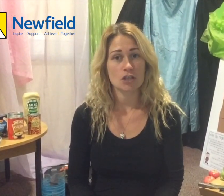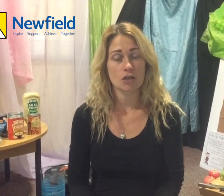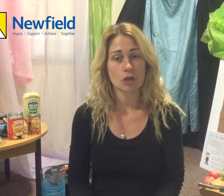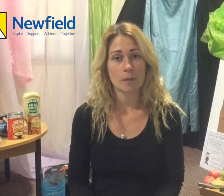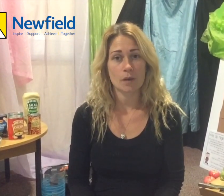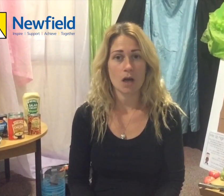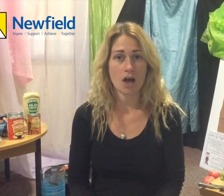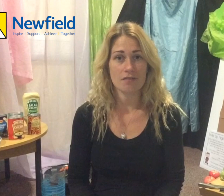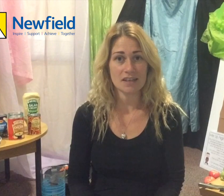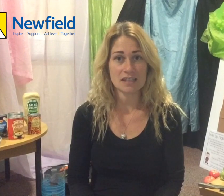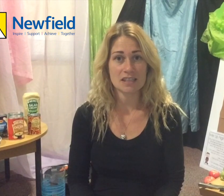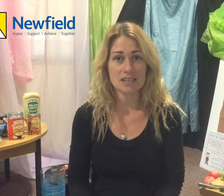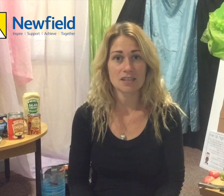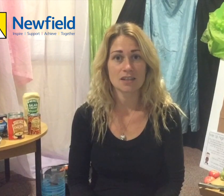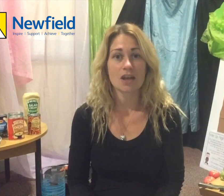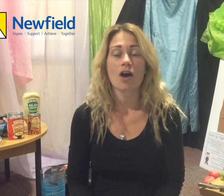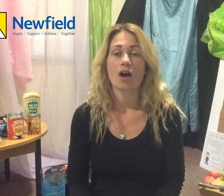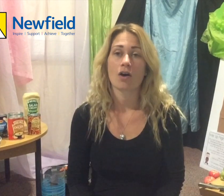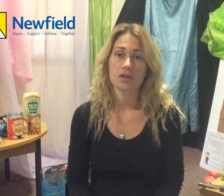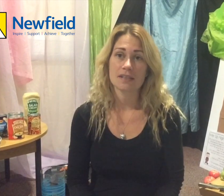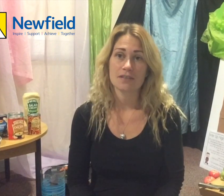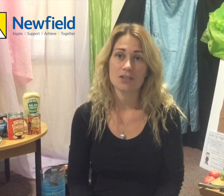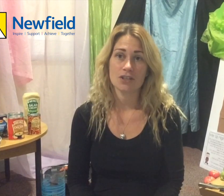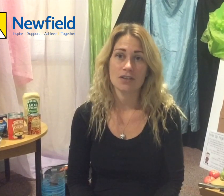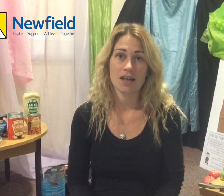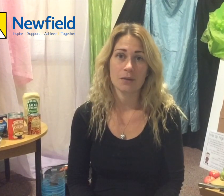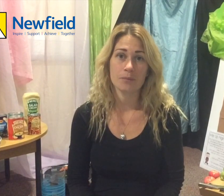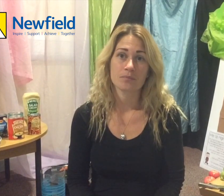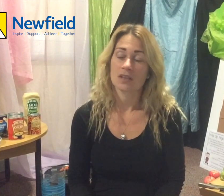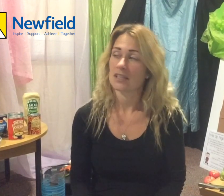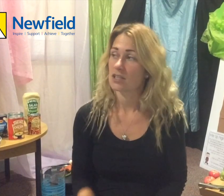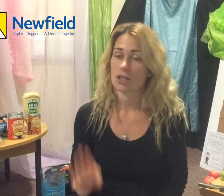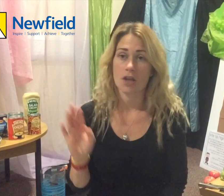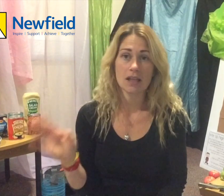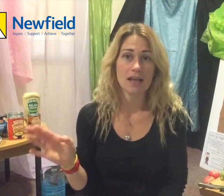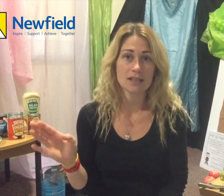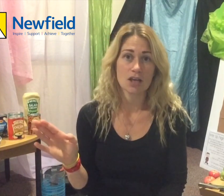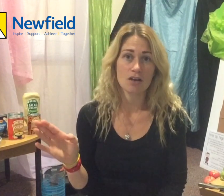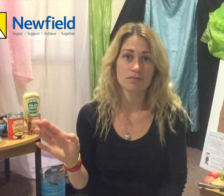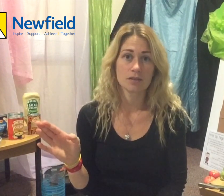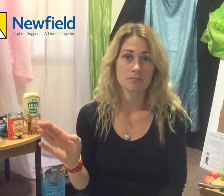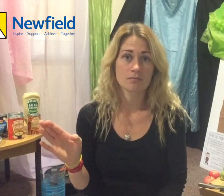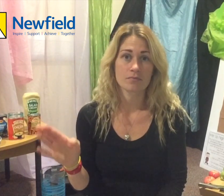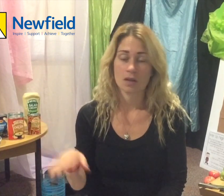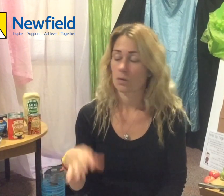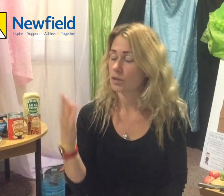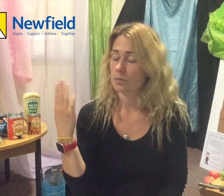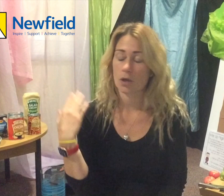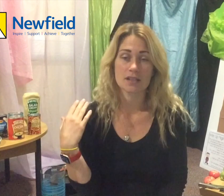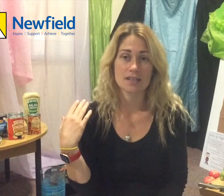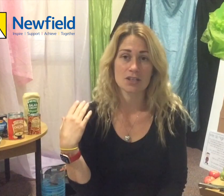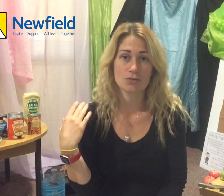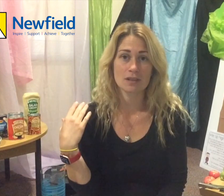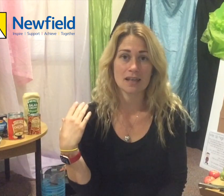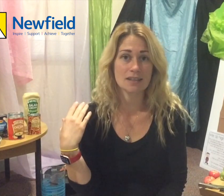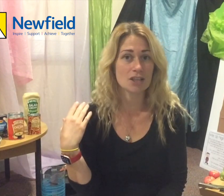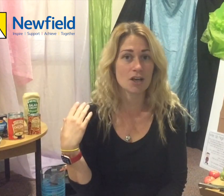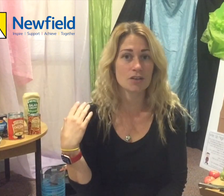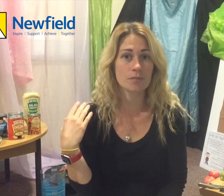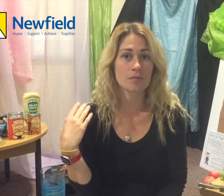all about harvest. All that's left to do now is to turn the lights off. We're going to put our sensory lights on